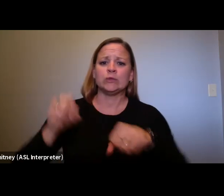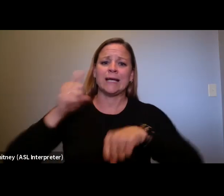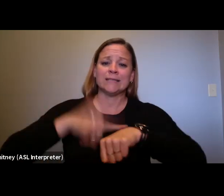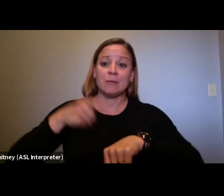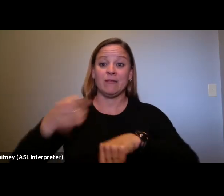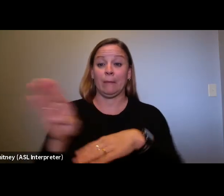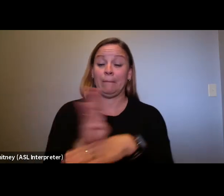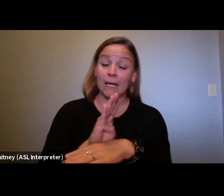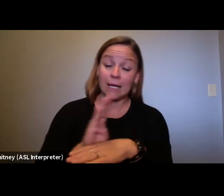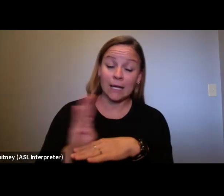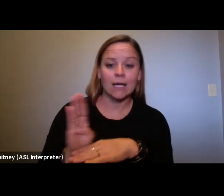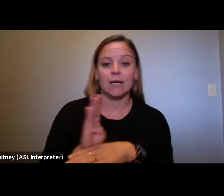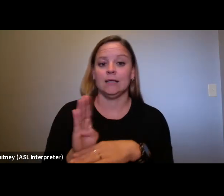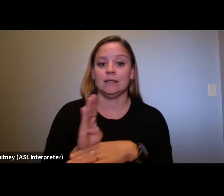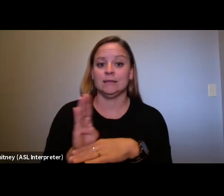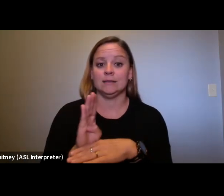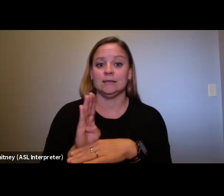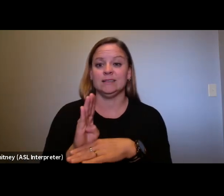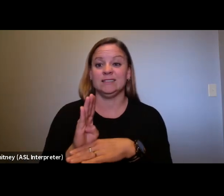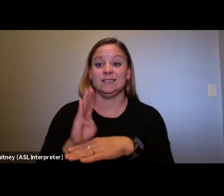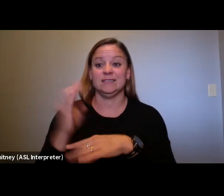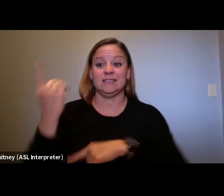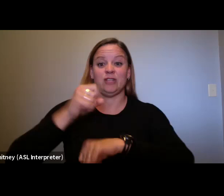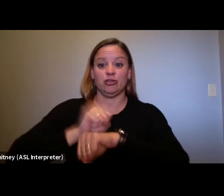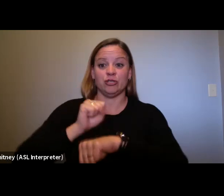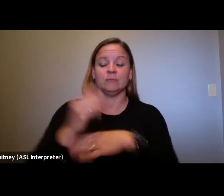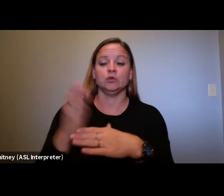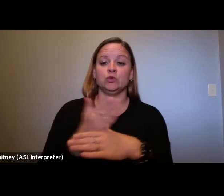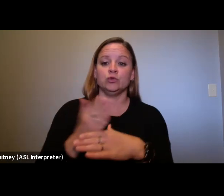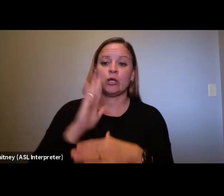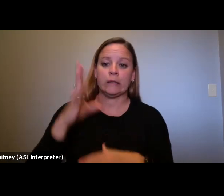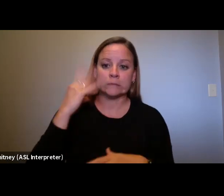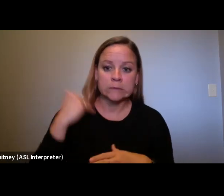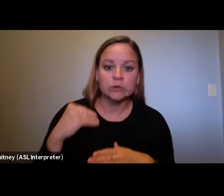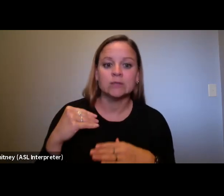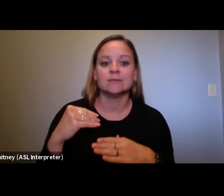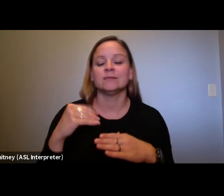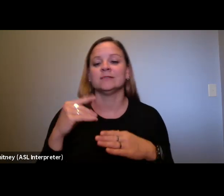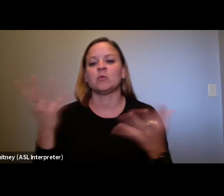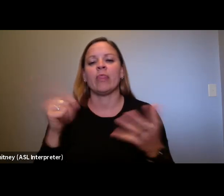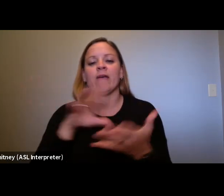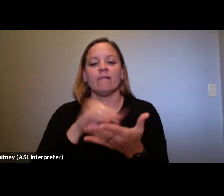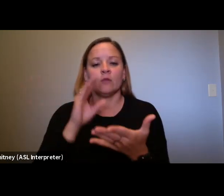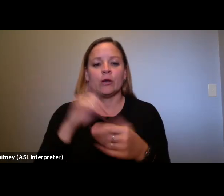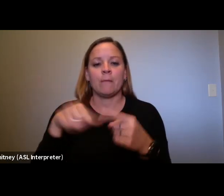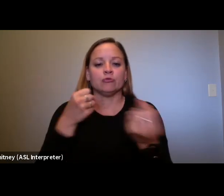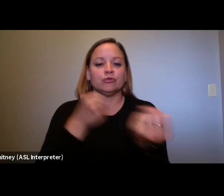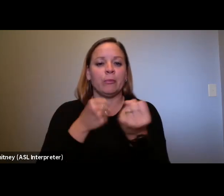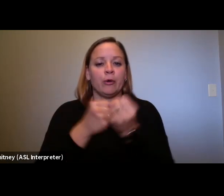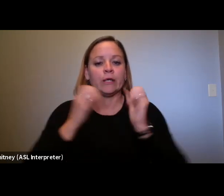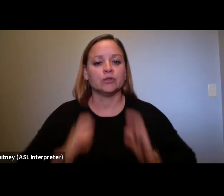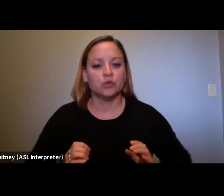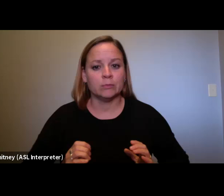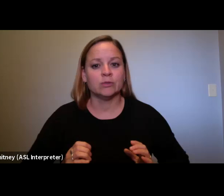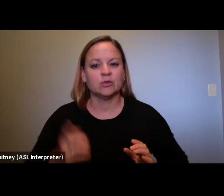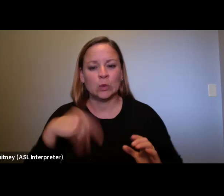busy day jobs to share what they've learned at their CILs about supporting consumers who are